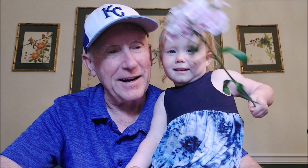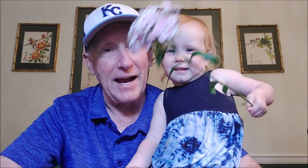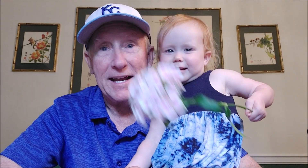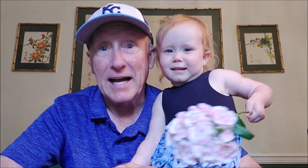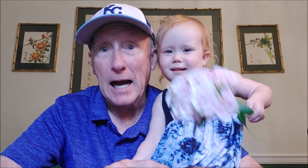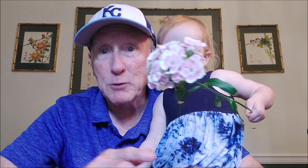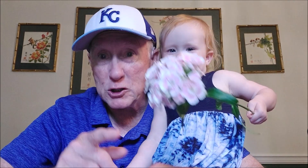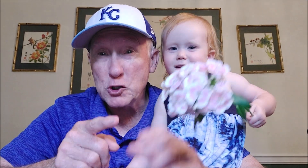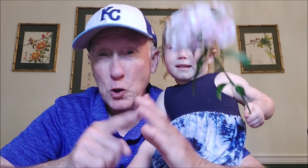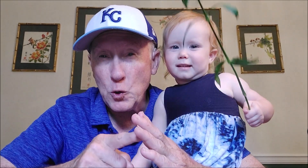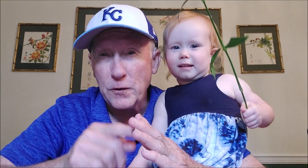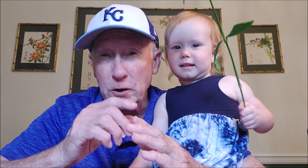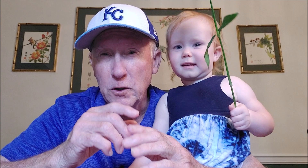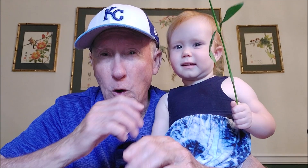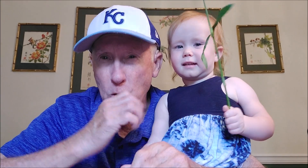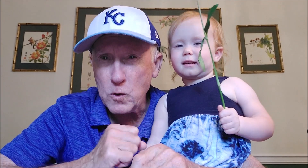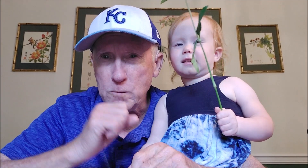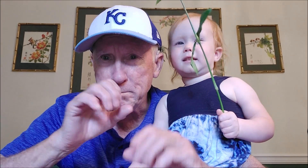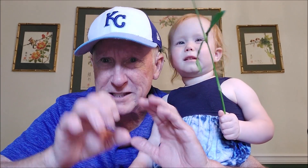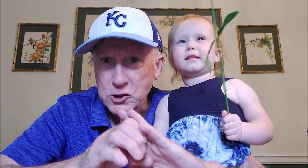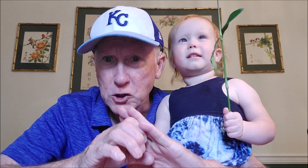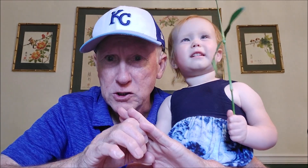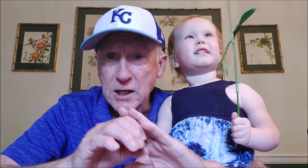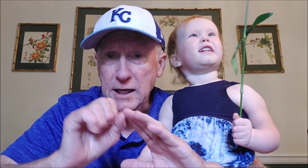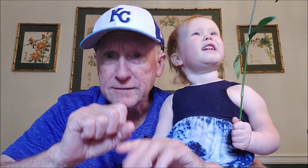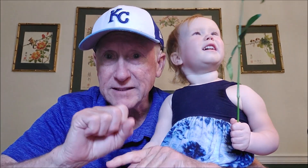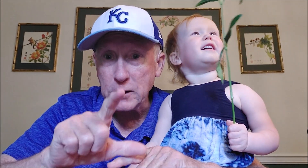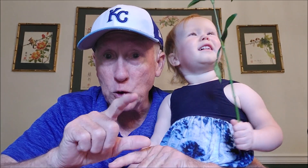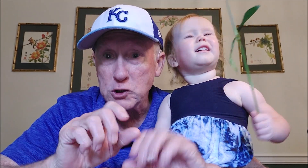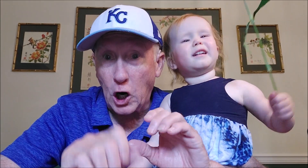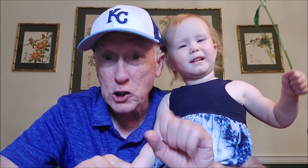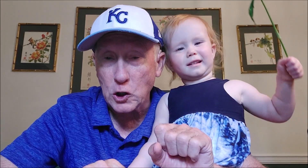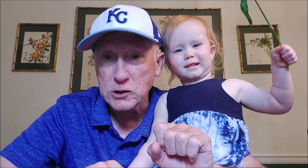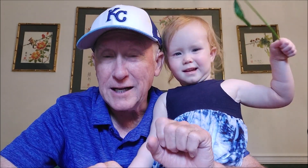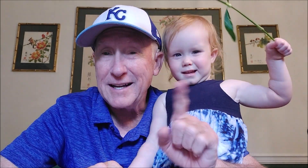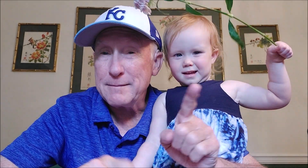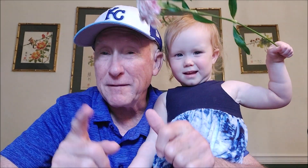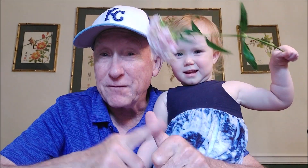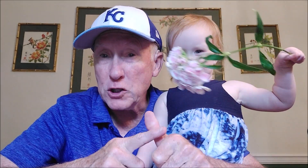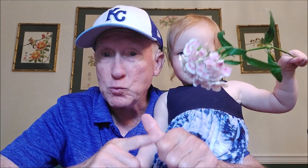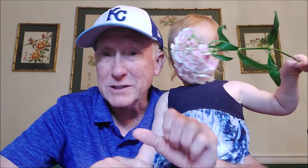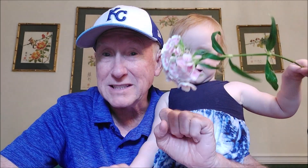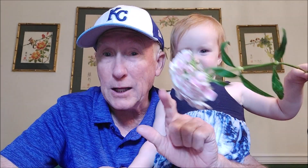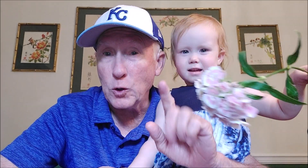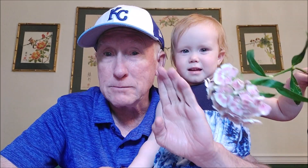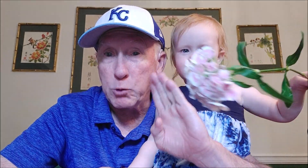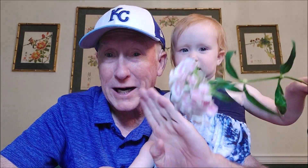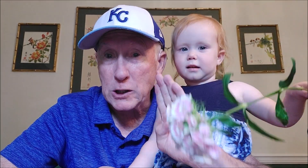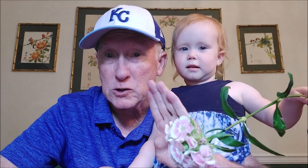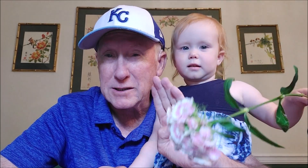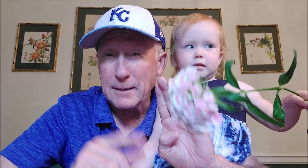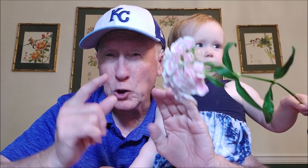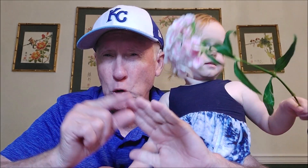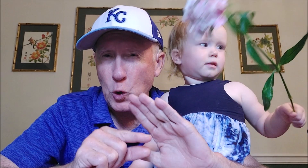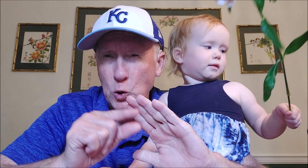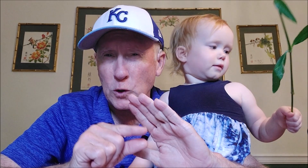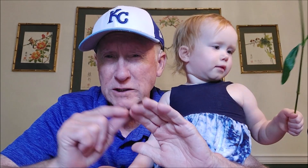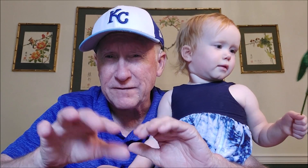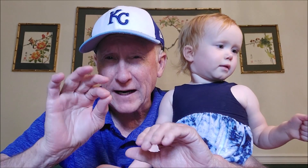Okay, now I'm going to show you the old picture of Dayton Cardinal. The first was Dayton Brown. I'm going to Google to find